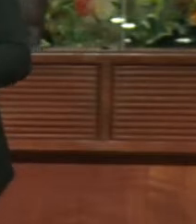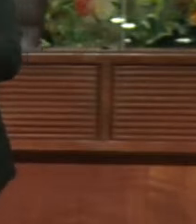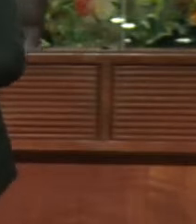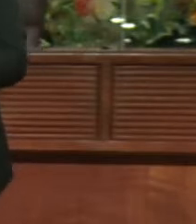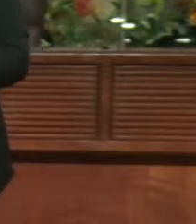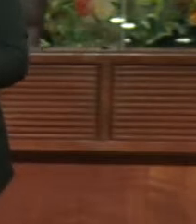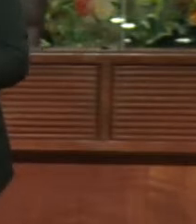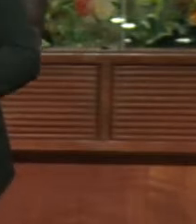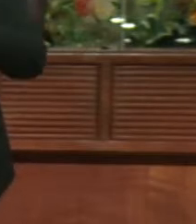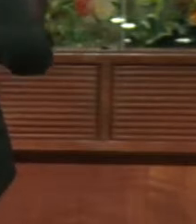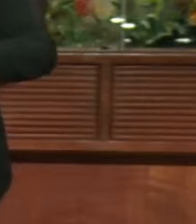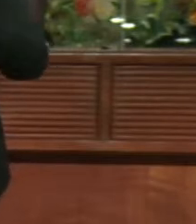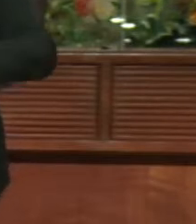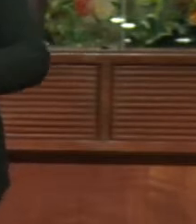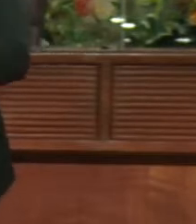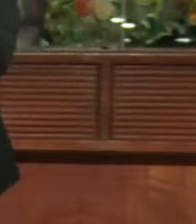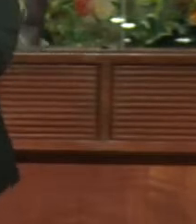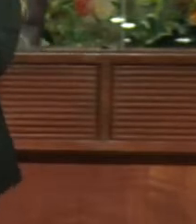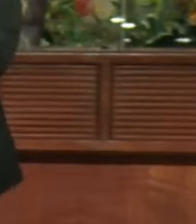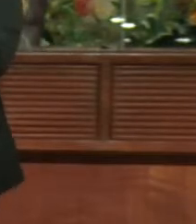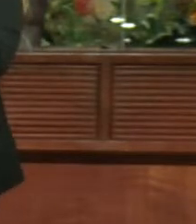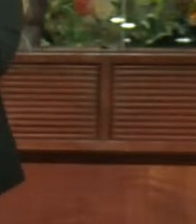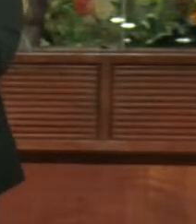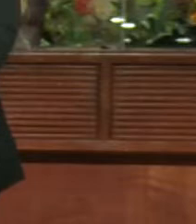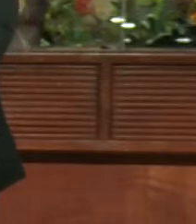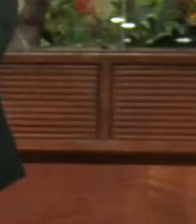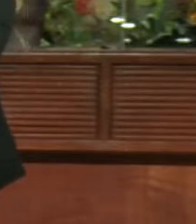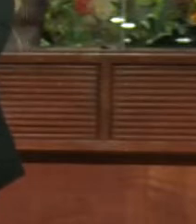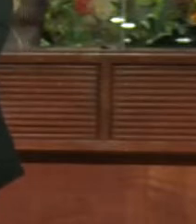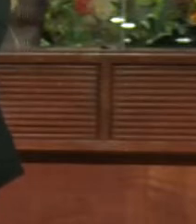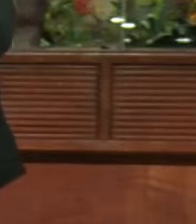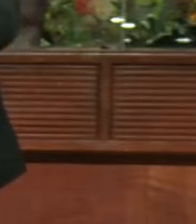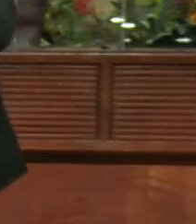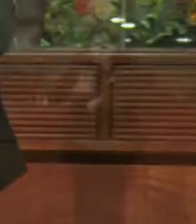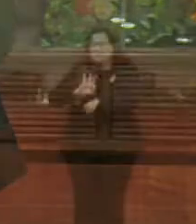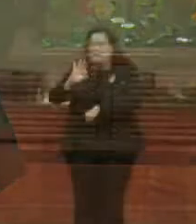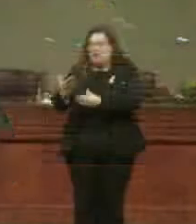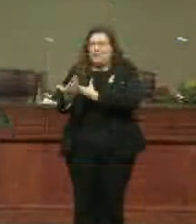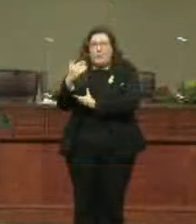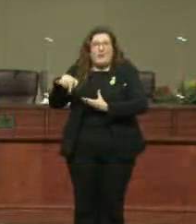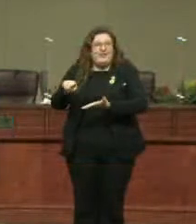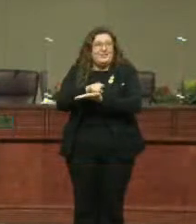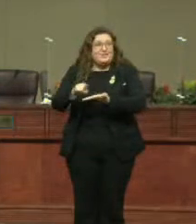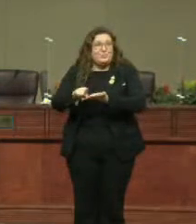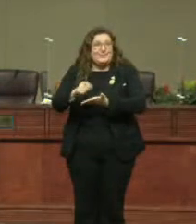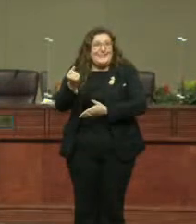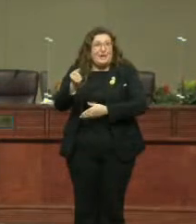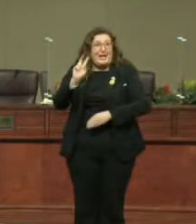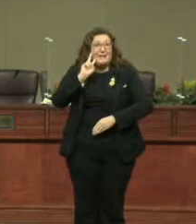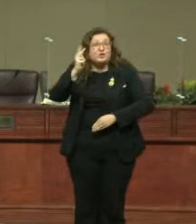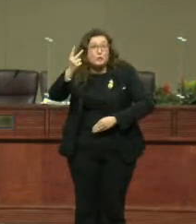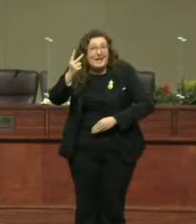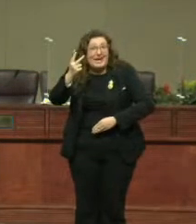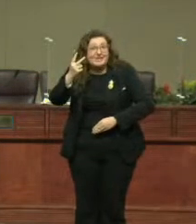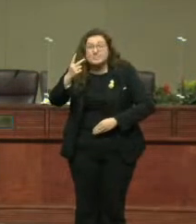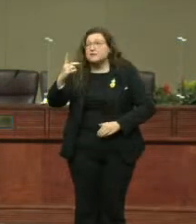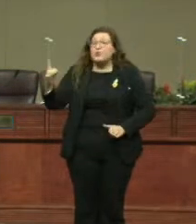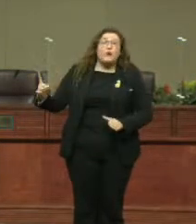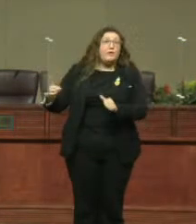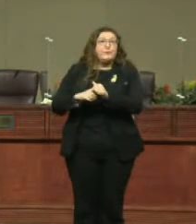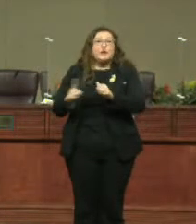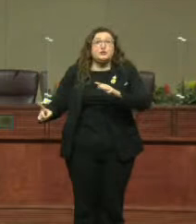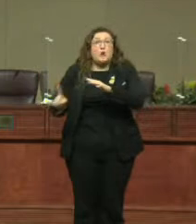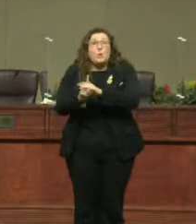So Colonial Promenade Mall at 9 o'clock this Saturday, first come, first serve, no